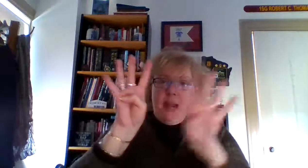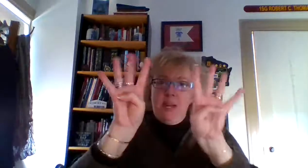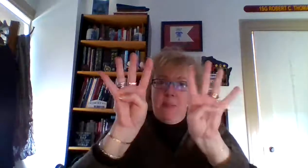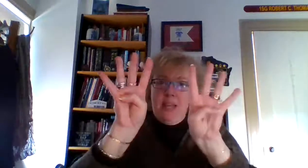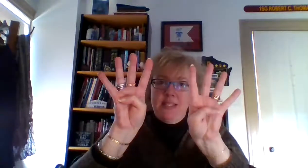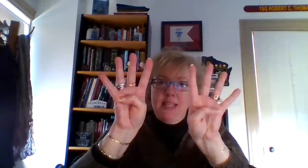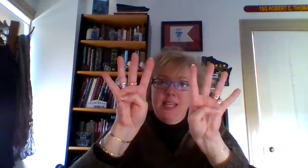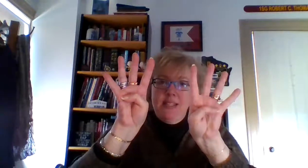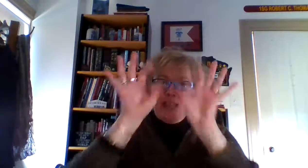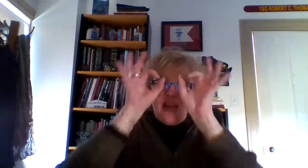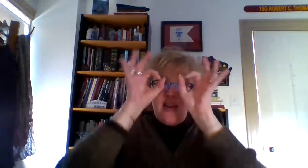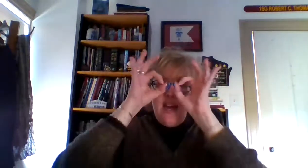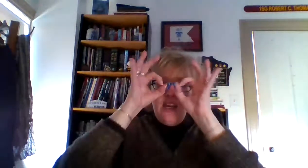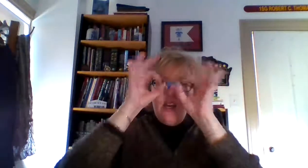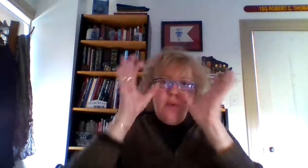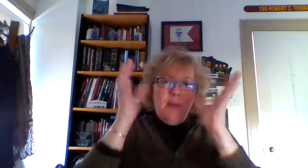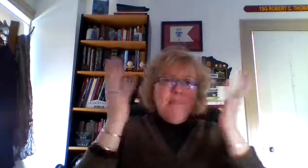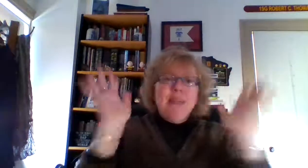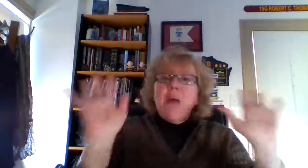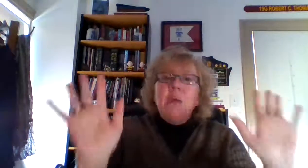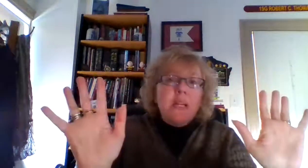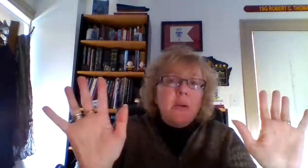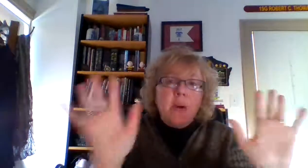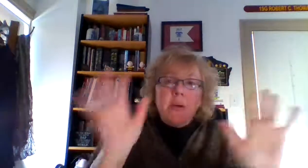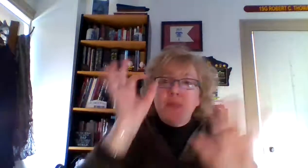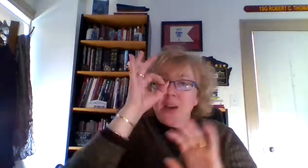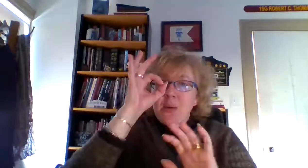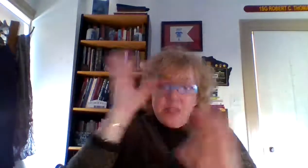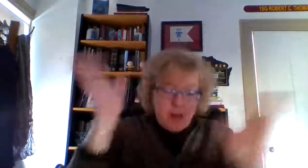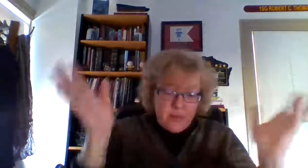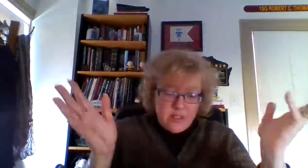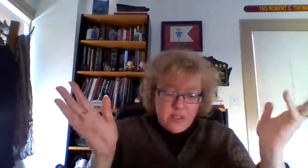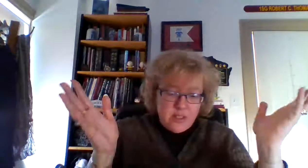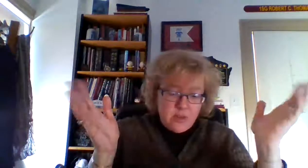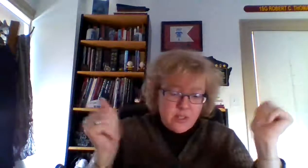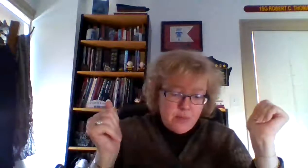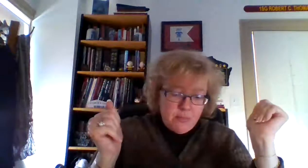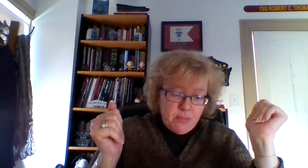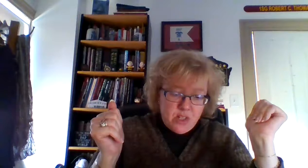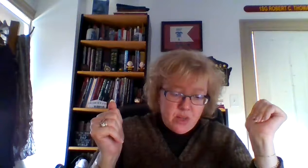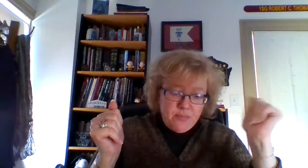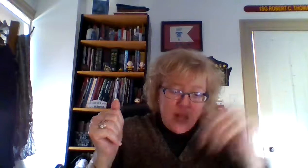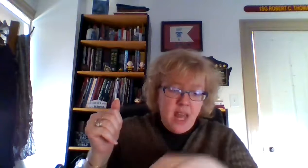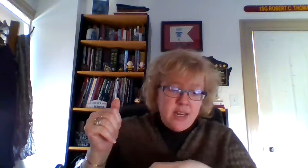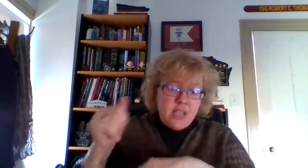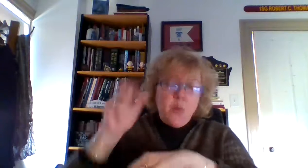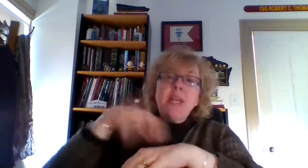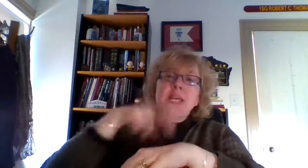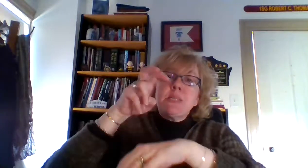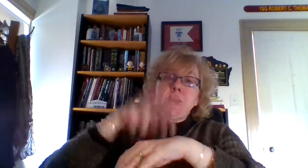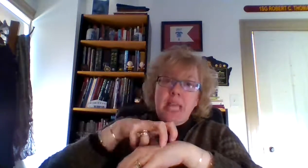pineapple has these, and I really don't know. I don't know where it's come. It's interesting. I'm not sure. Next one is